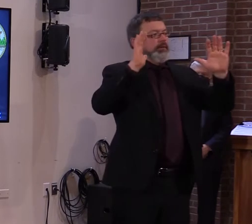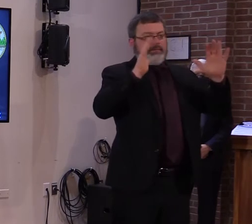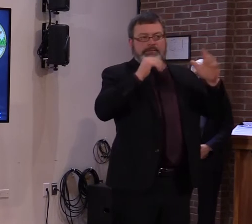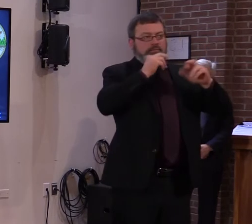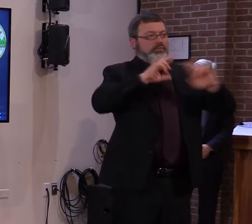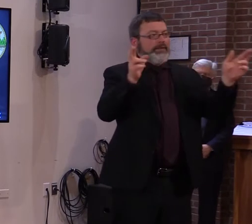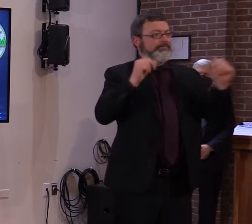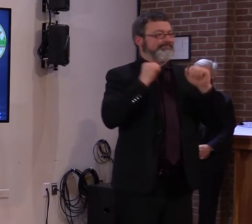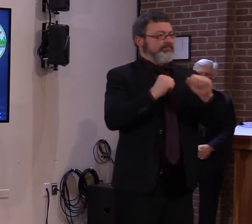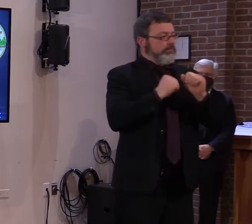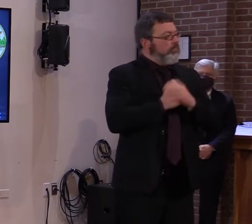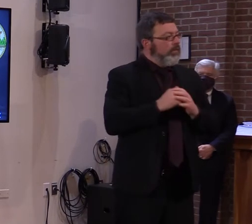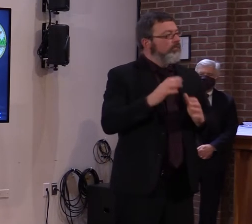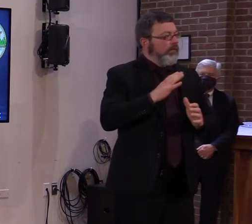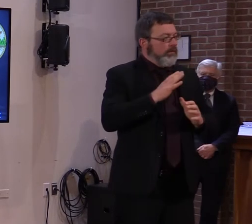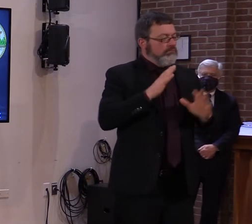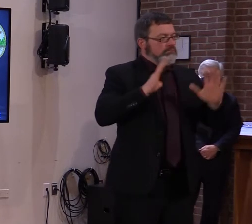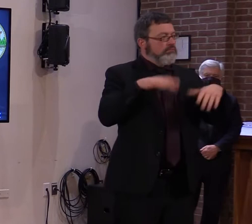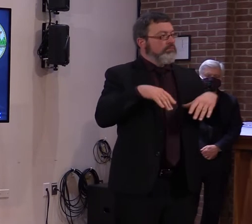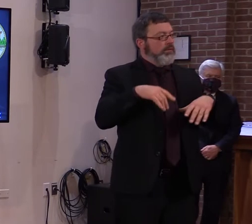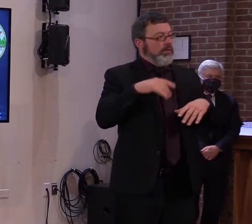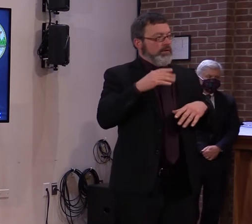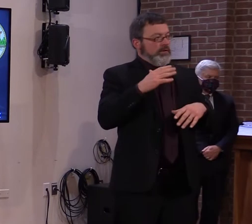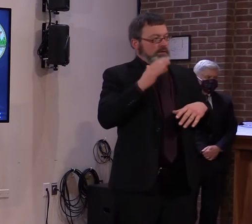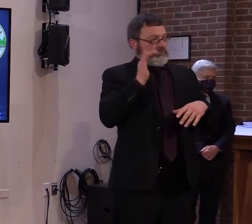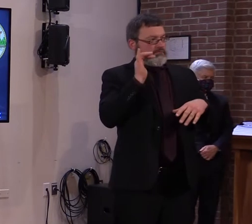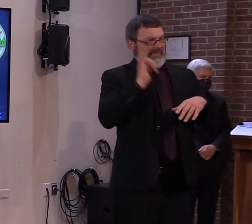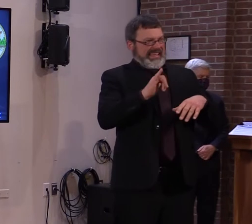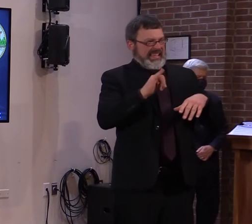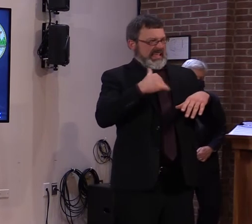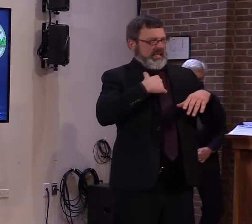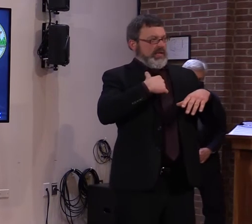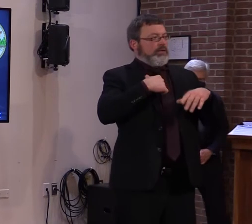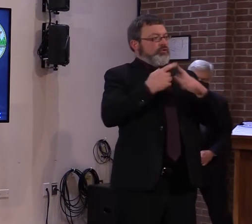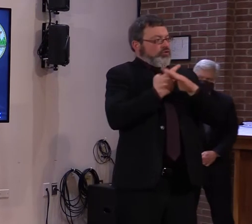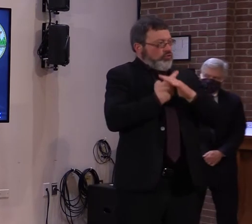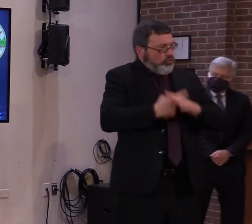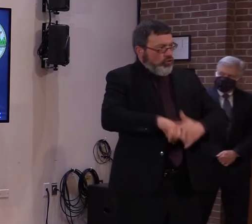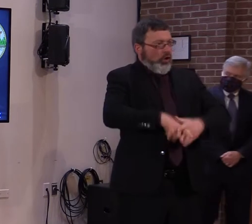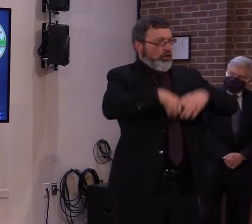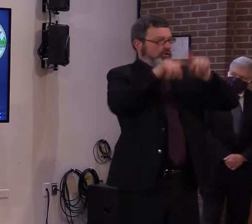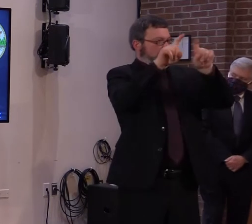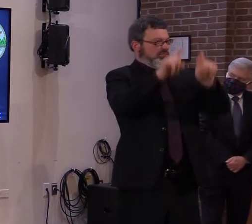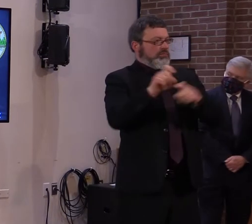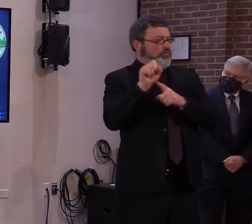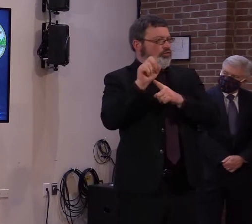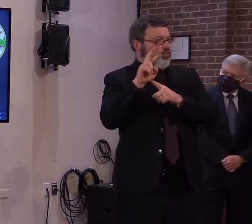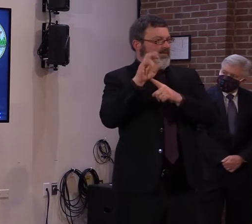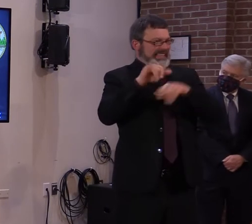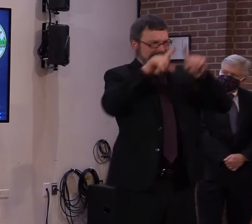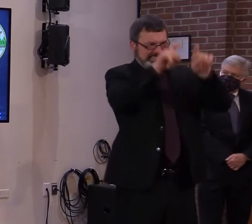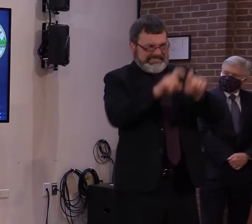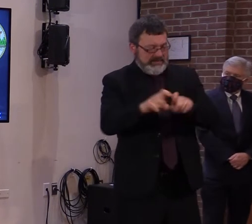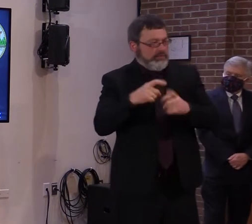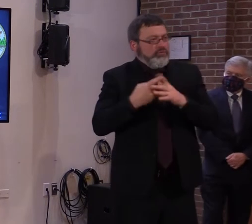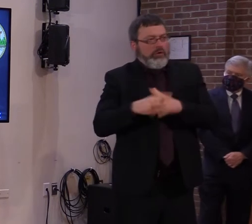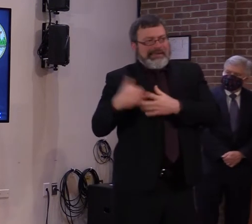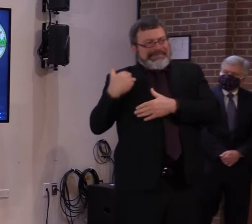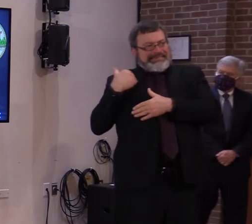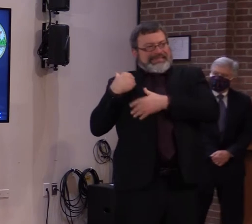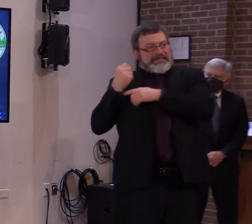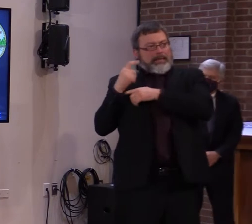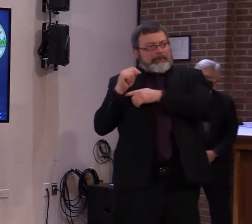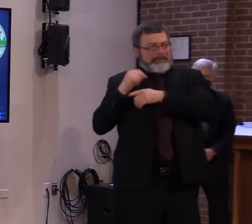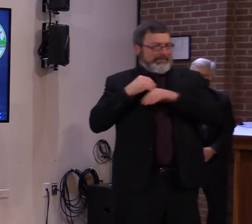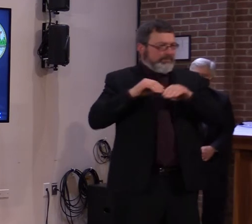monthly survey we enacted at the start of school. The first time we did administer it, it was at the end of September, you might recall.